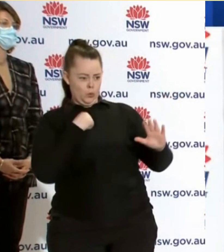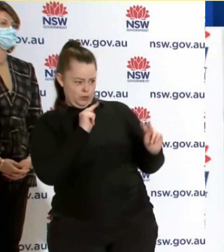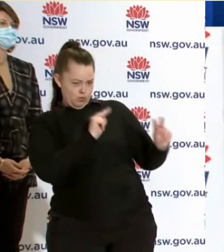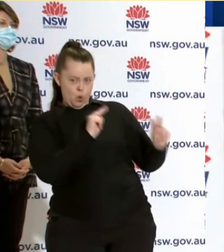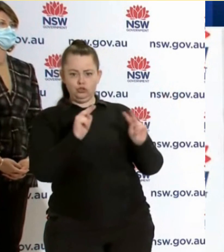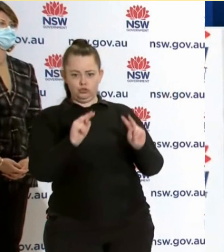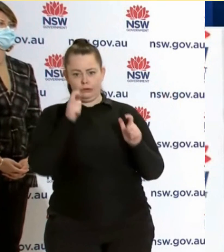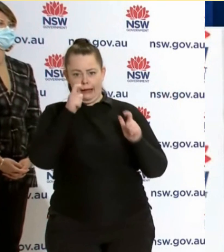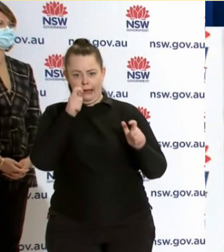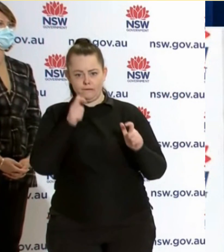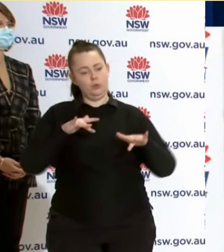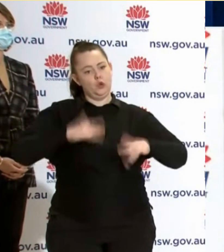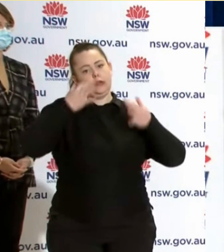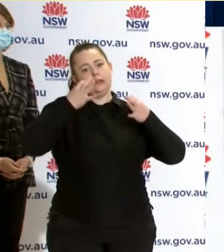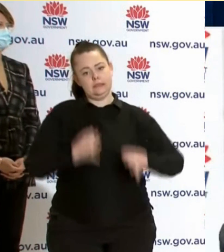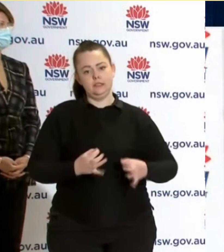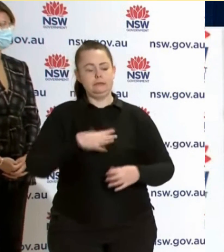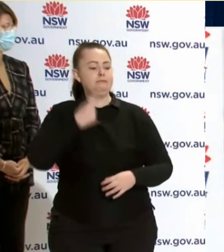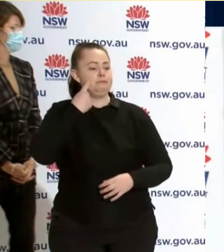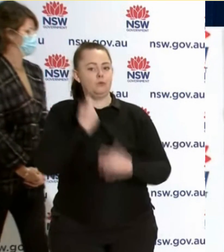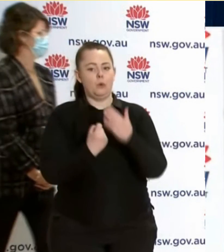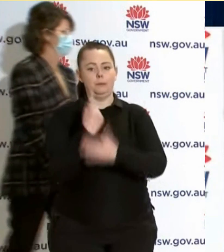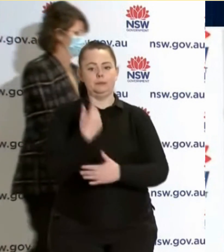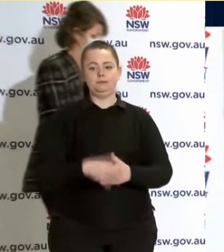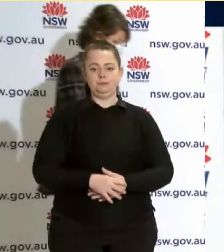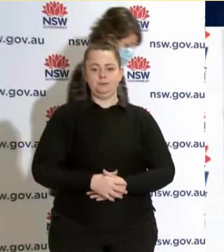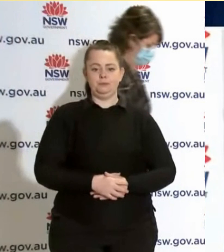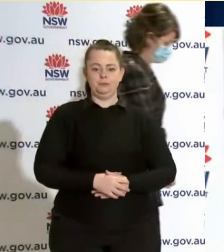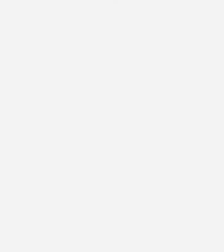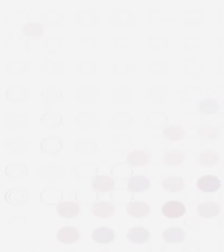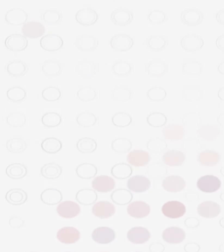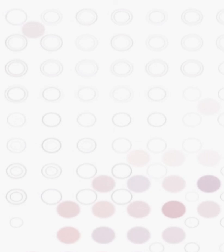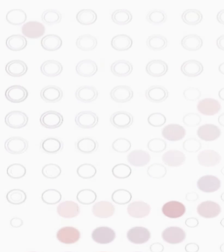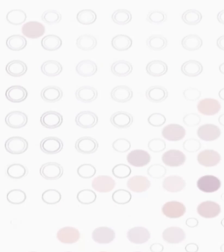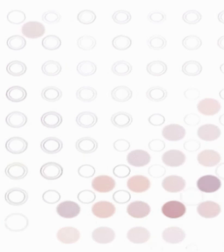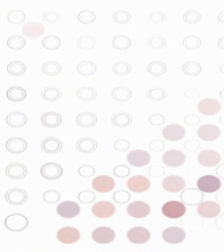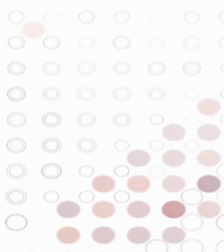changes that we've made that have only just come in, and let it run its course. Thank you. Thank you, everybody. Thank you.